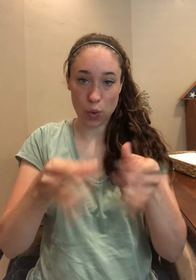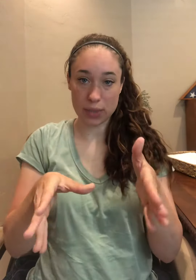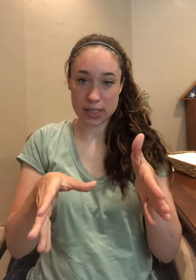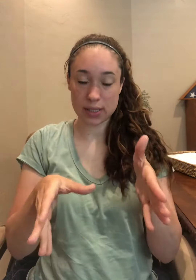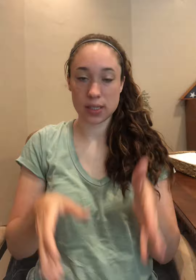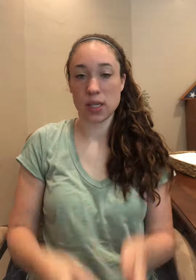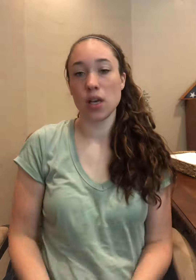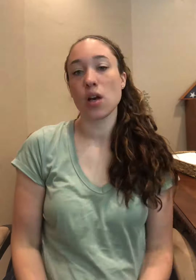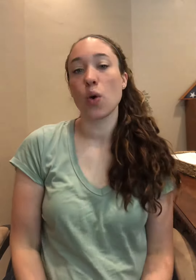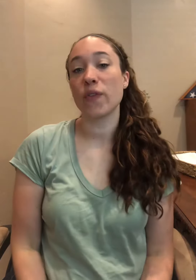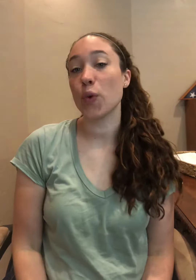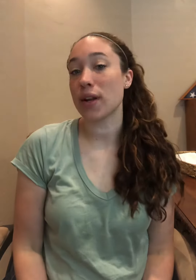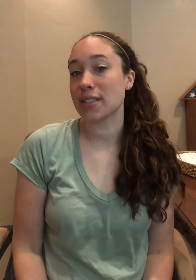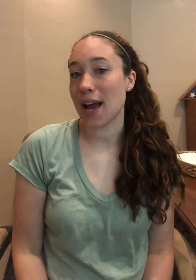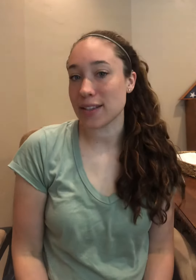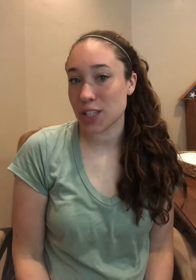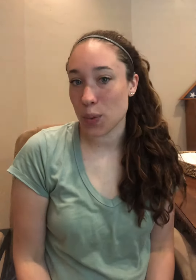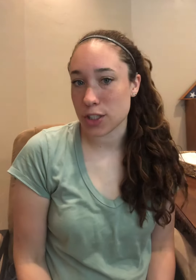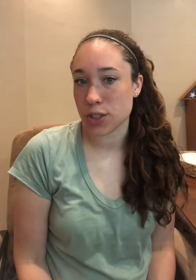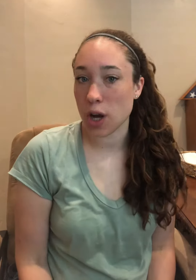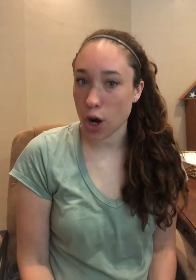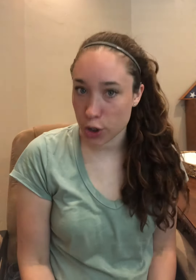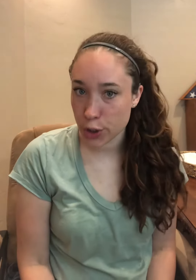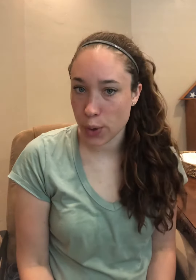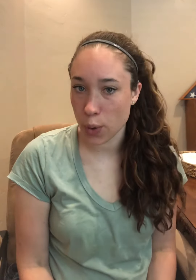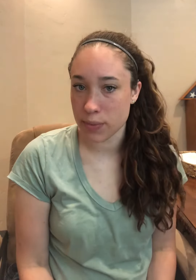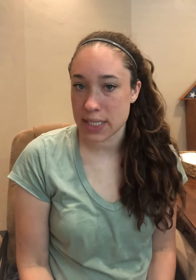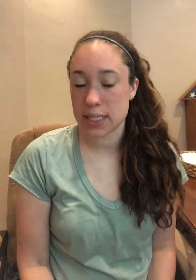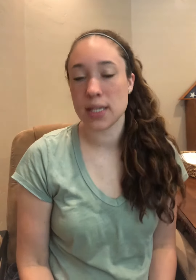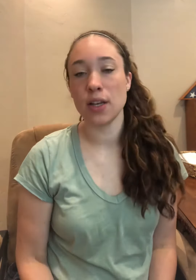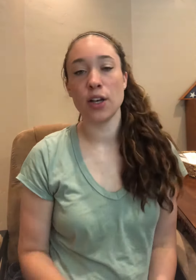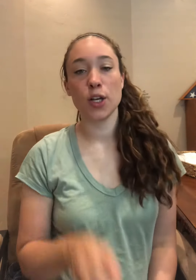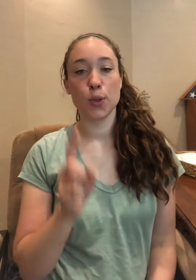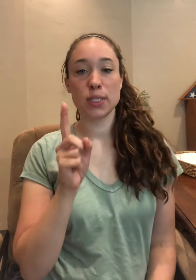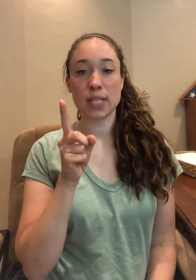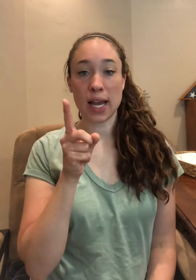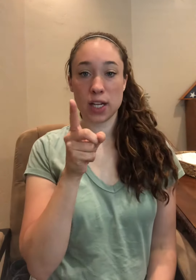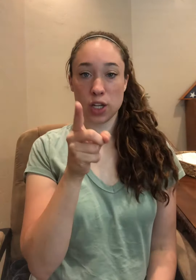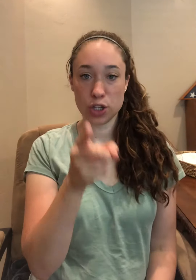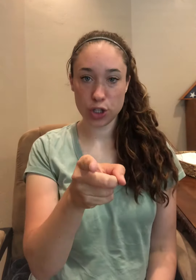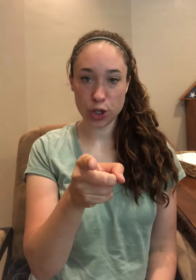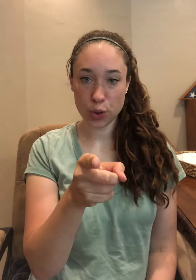Homeless. Or if you wanted to ask the question, are you homeless? We sign you